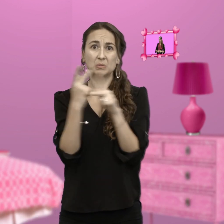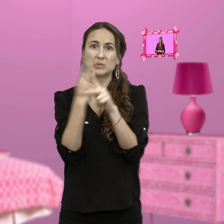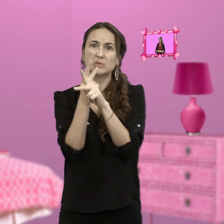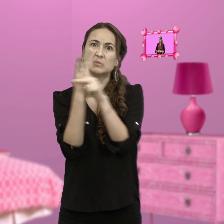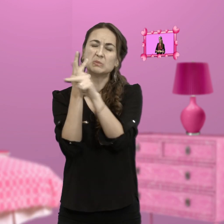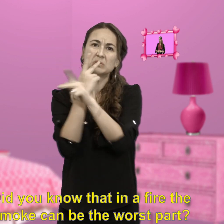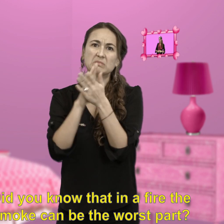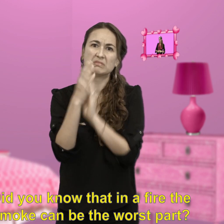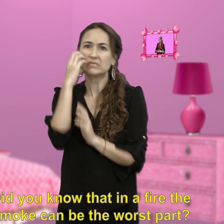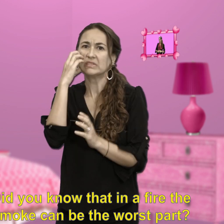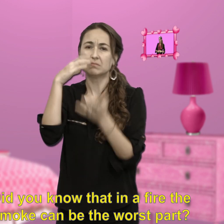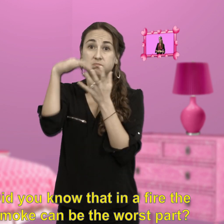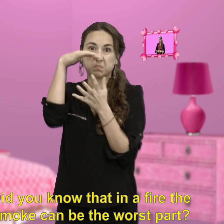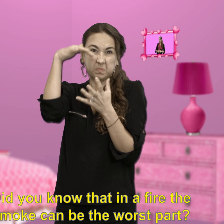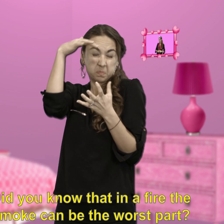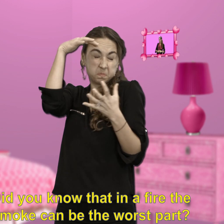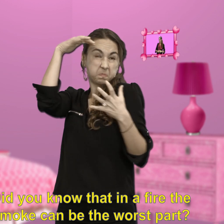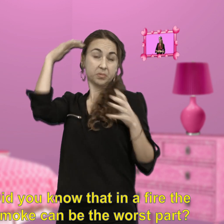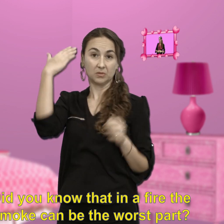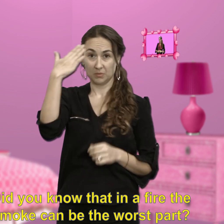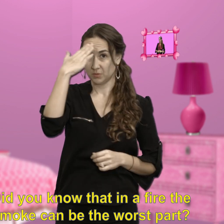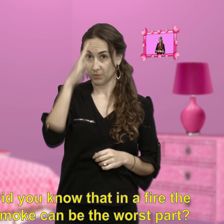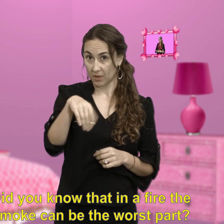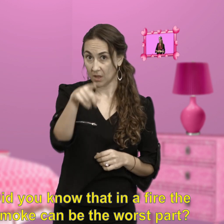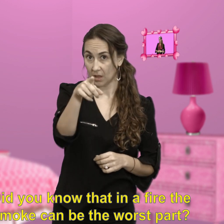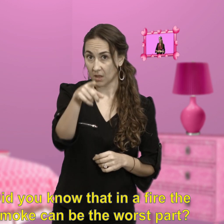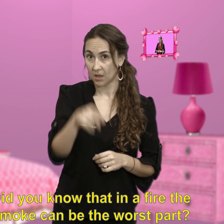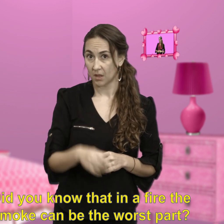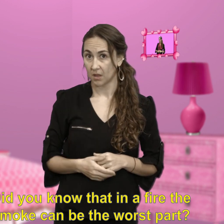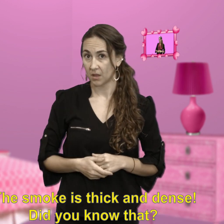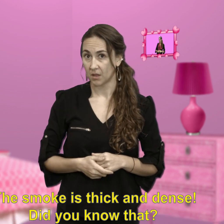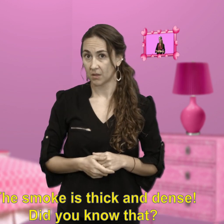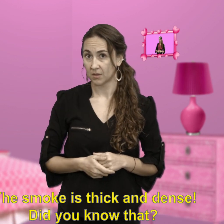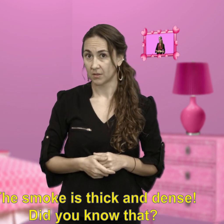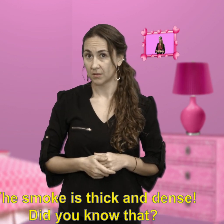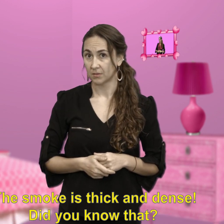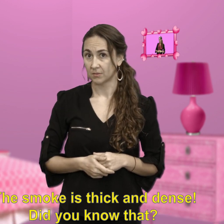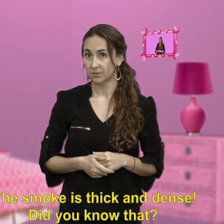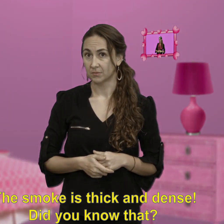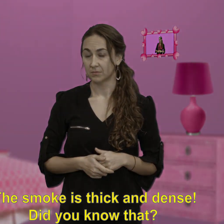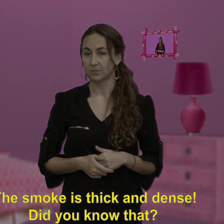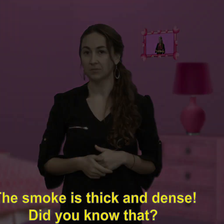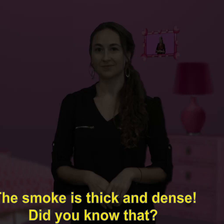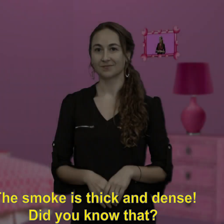Did you know that in a fire, the smoke can be the worst part? The smoke is thick and dense.